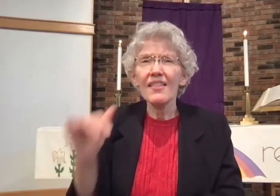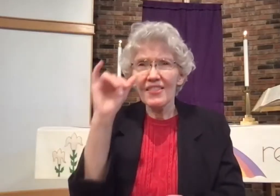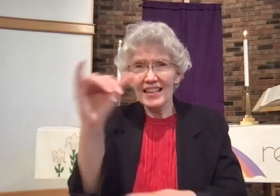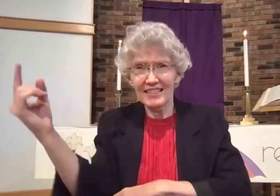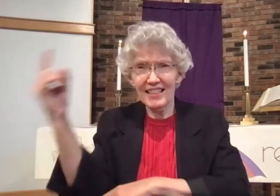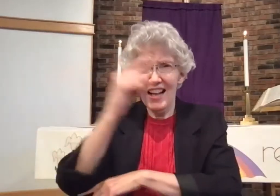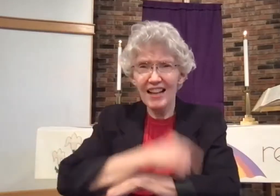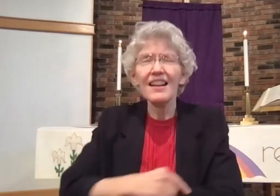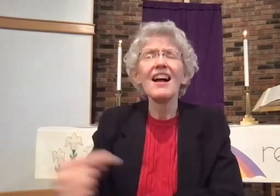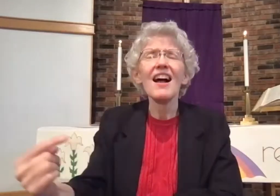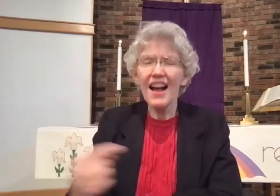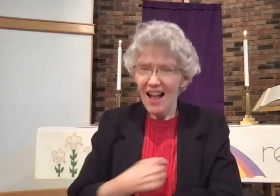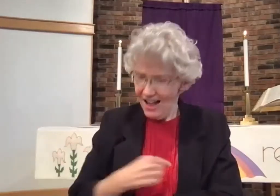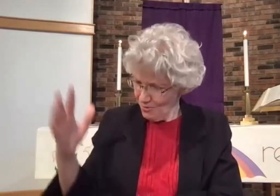give my spirit to everyone.